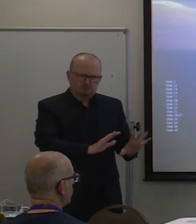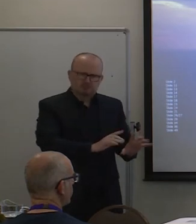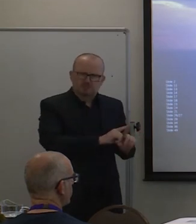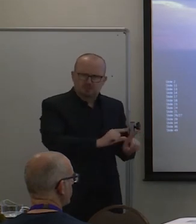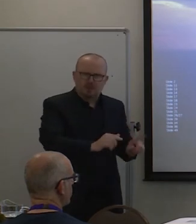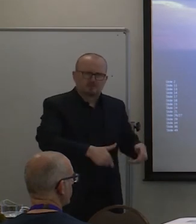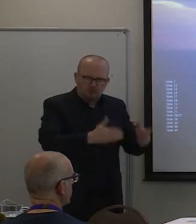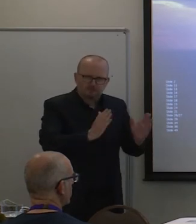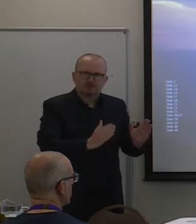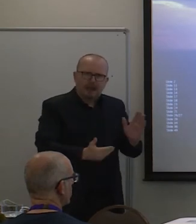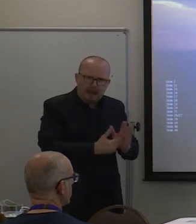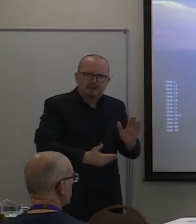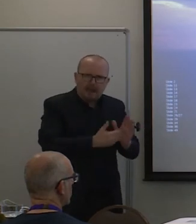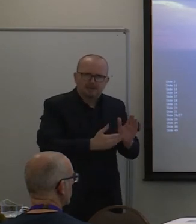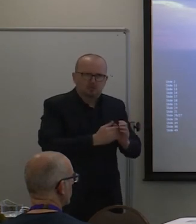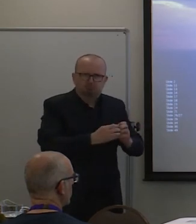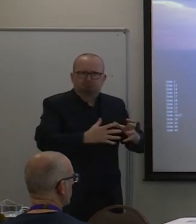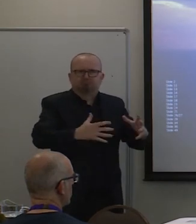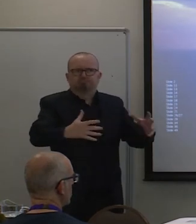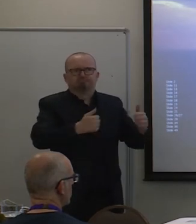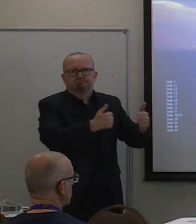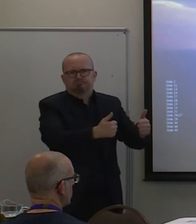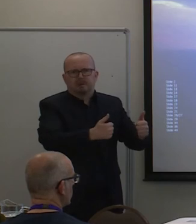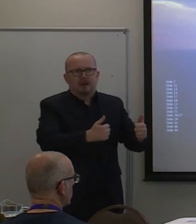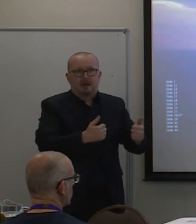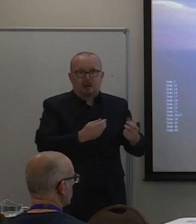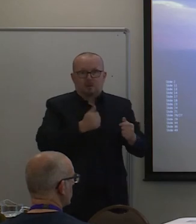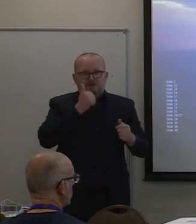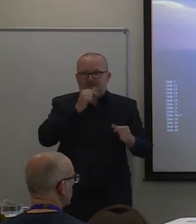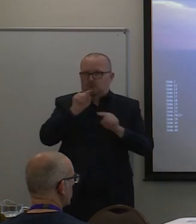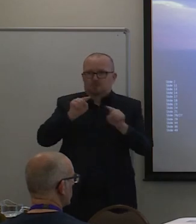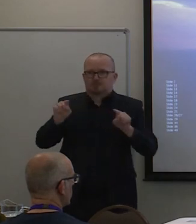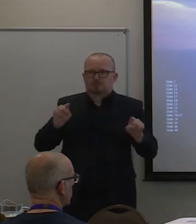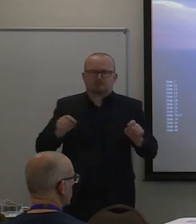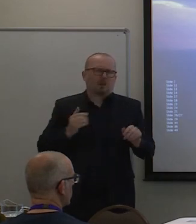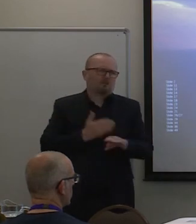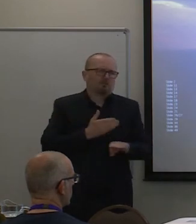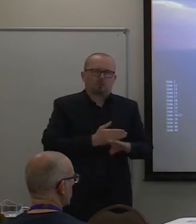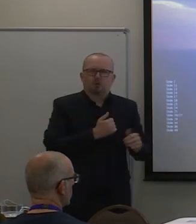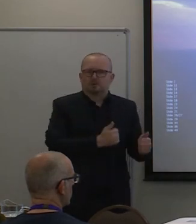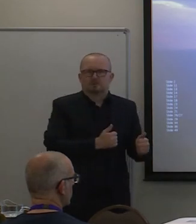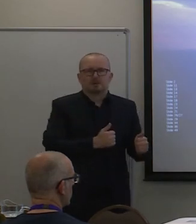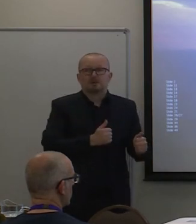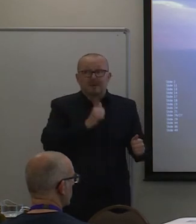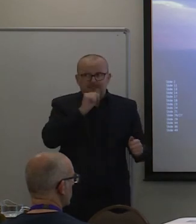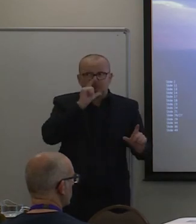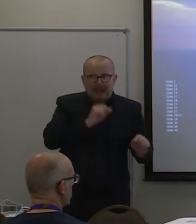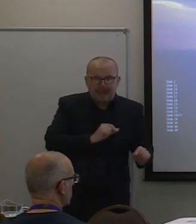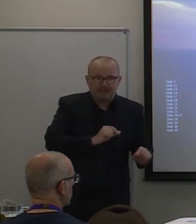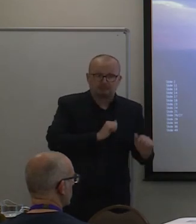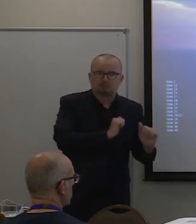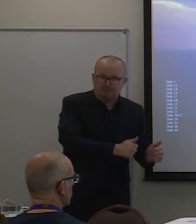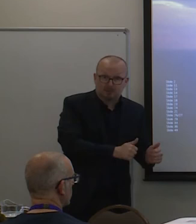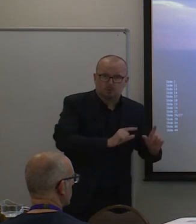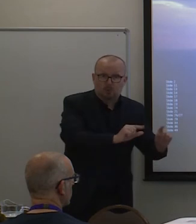you know, the work that our sector and overseas have done on that in the last few years is fantastic. So if you can, yeah. If you